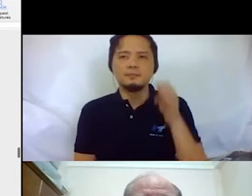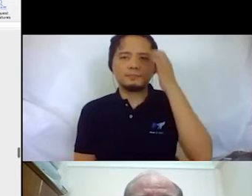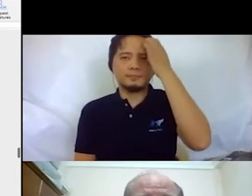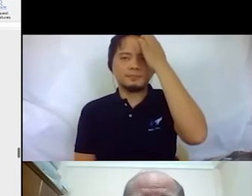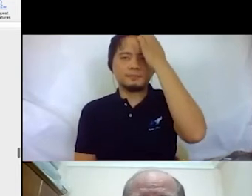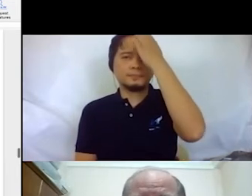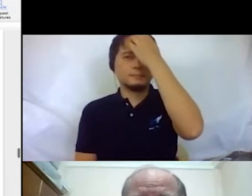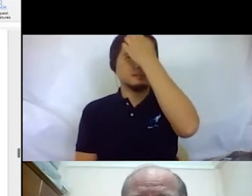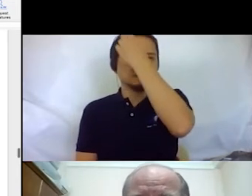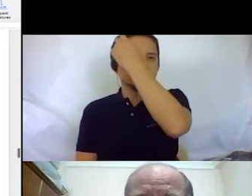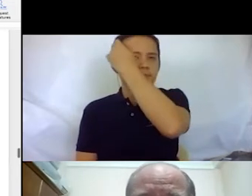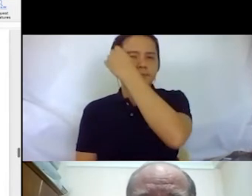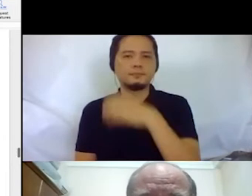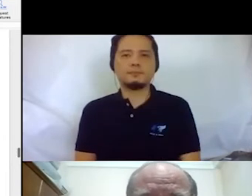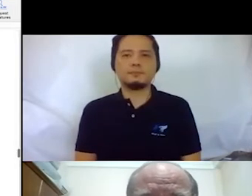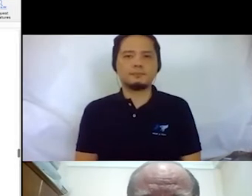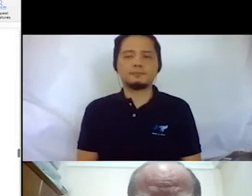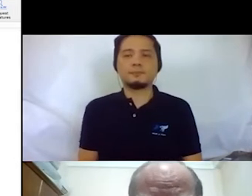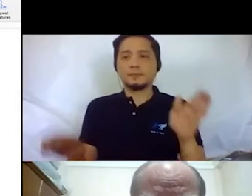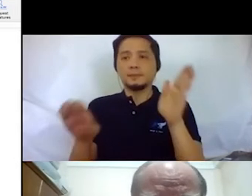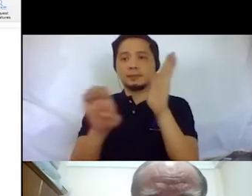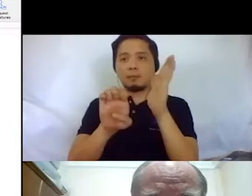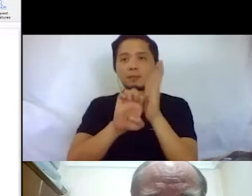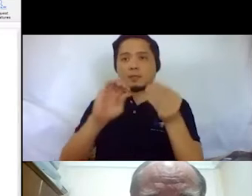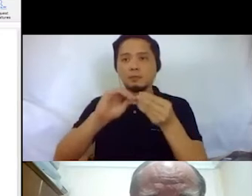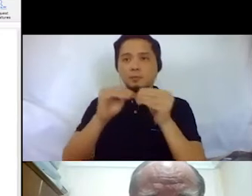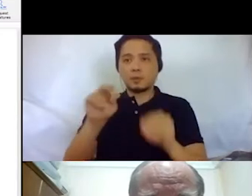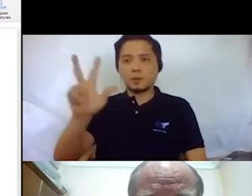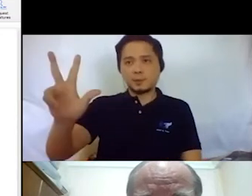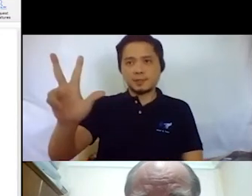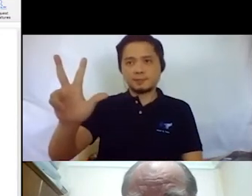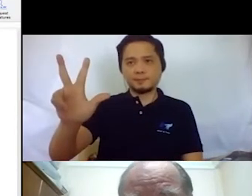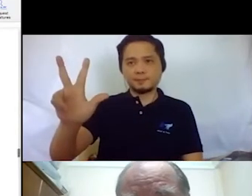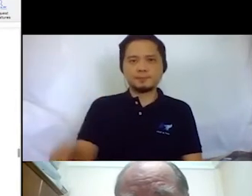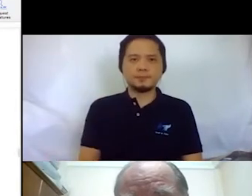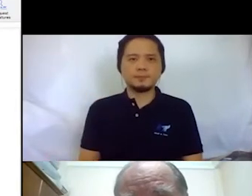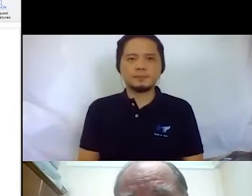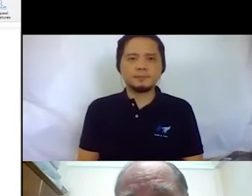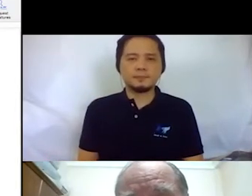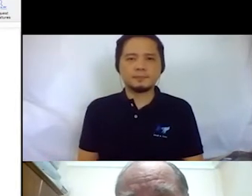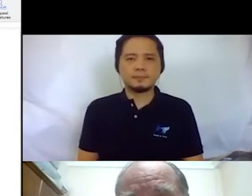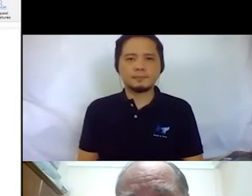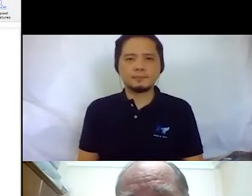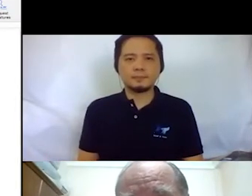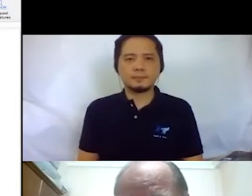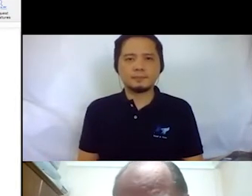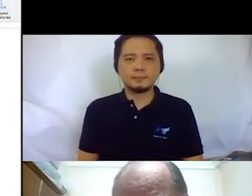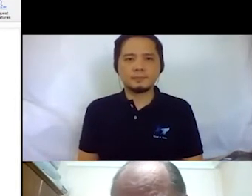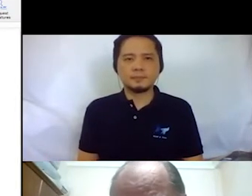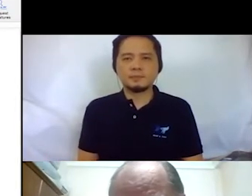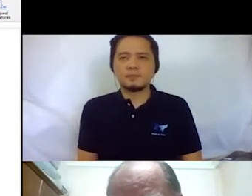Okay, so for example, 3, I don't think you should use the write on the